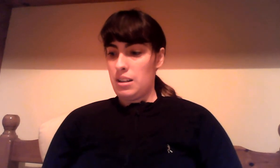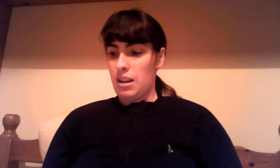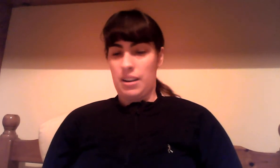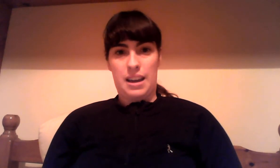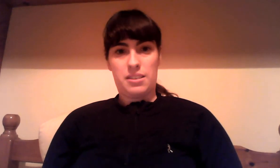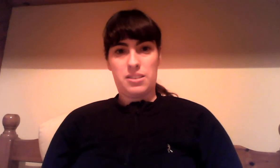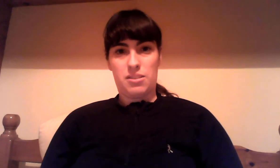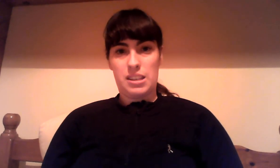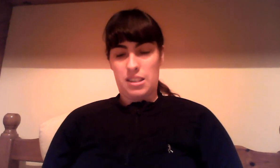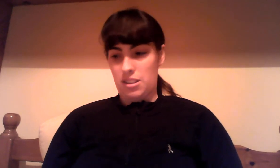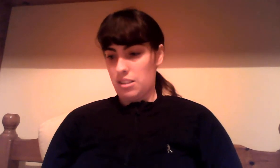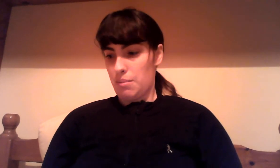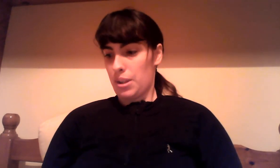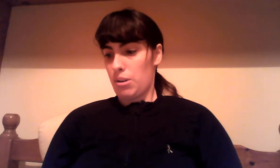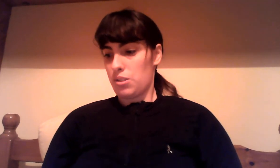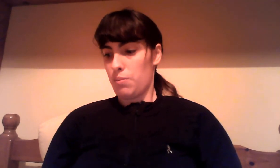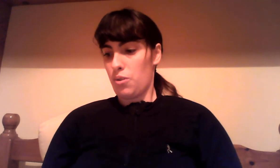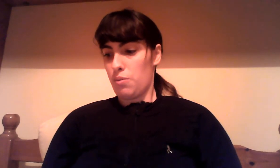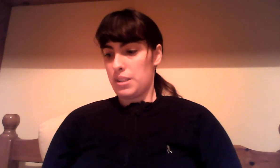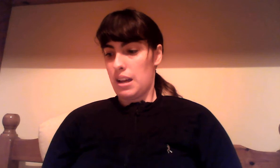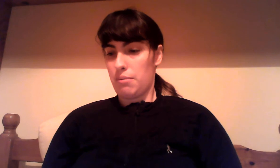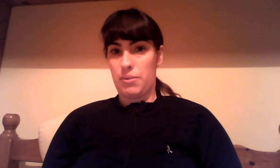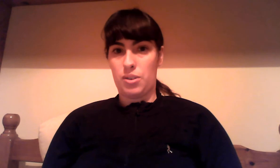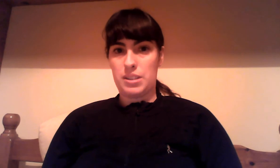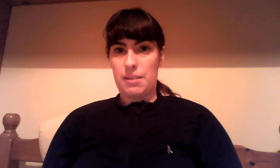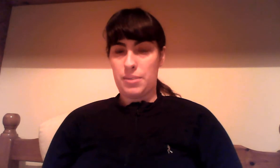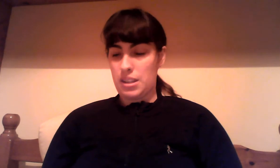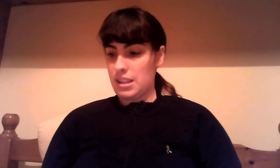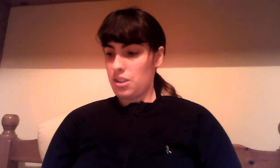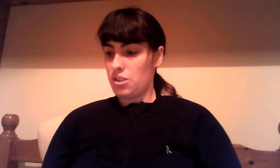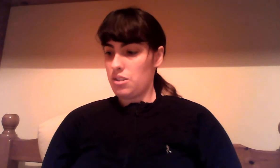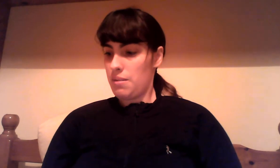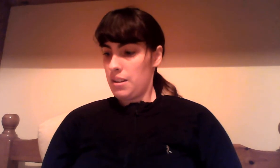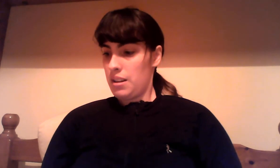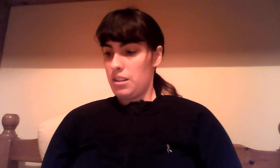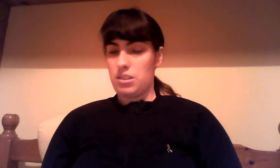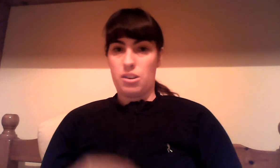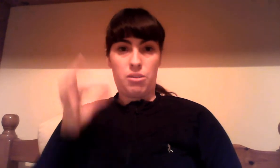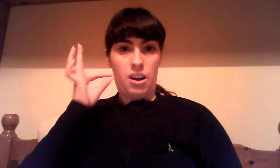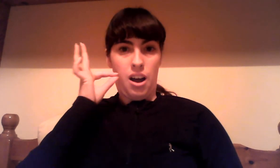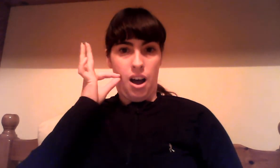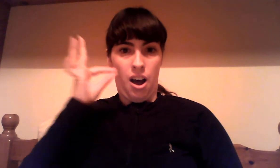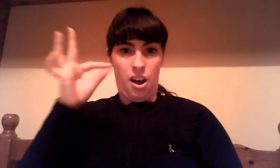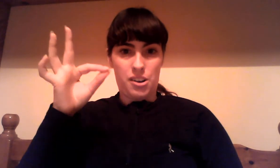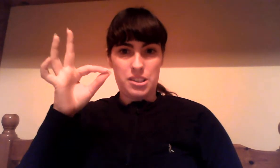Okay, so these are some of the question forms that we've got down for this section, so ask